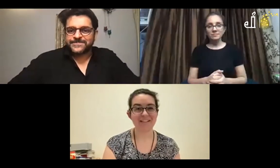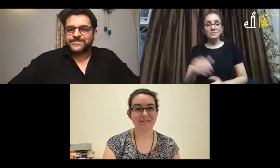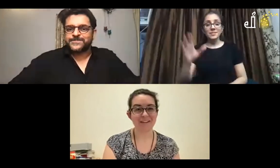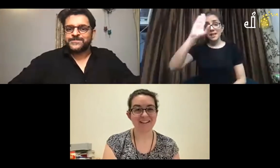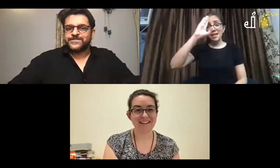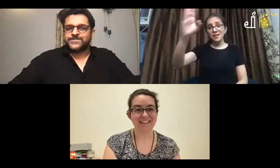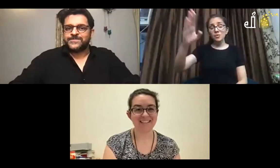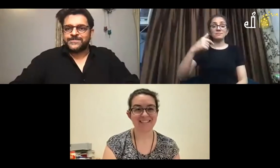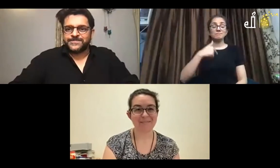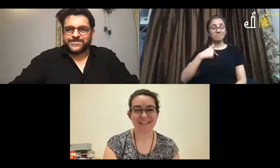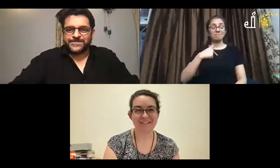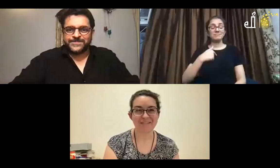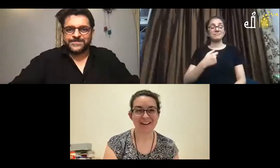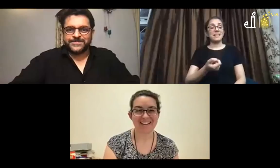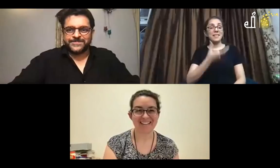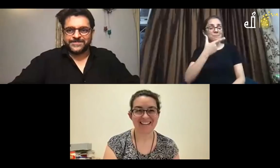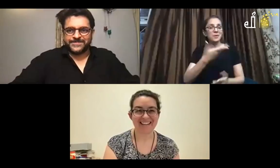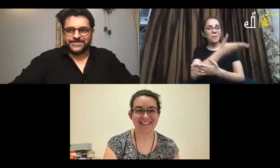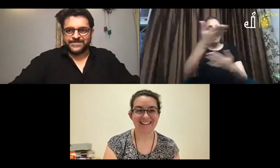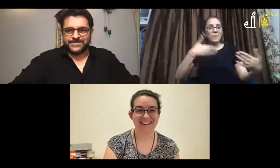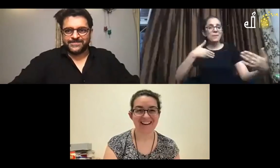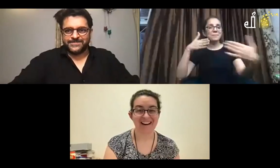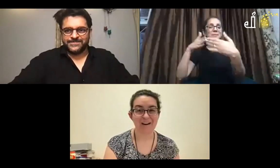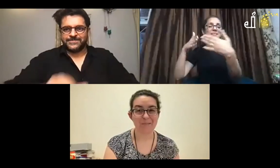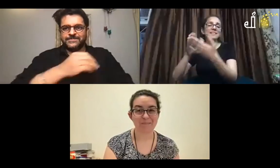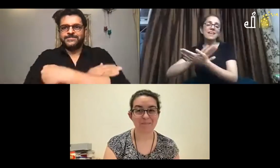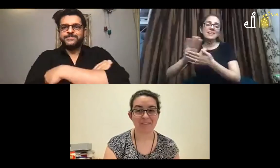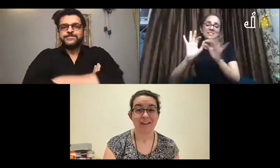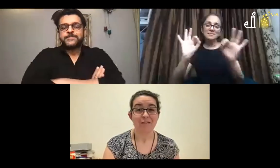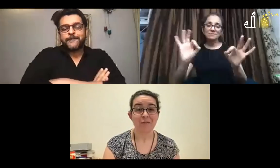Hello, it is very nice to meet you finally.